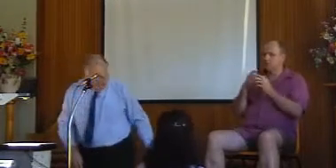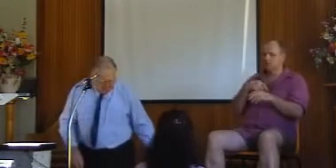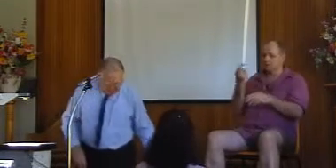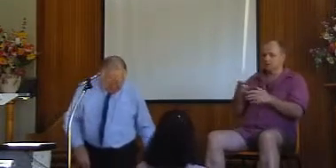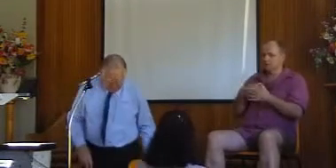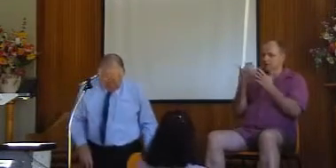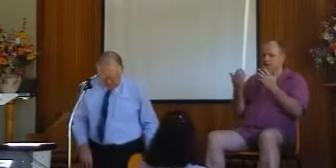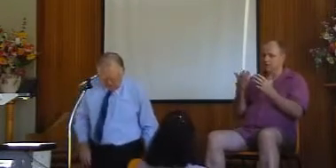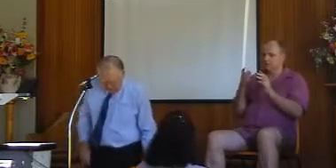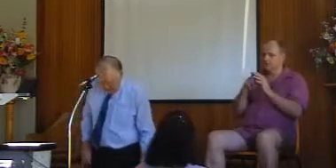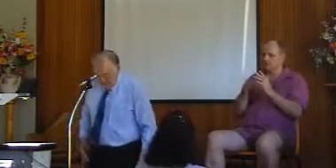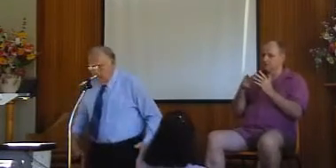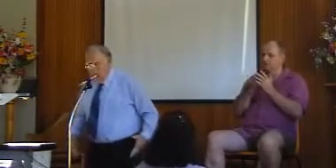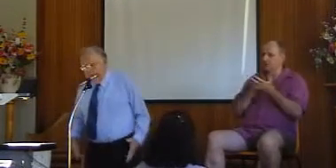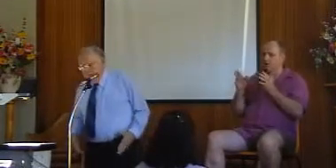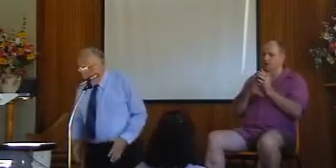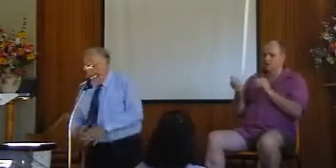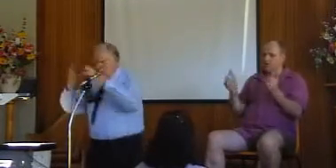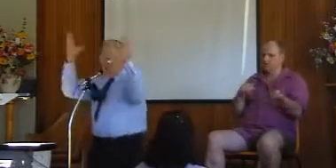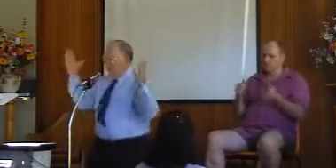the Baptist had been preaching away